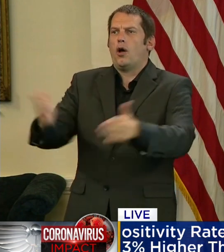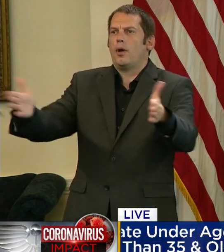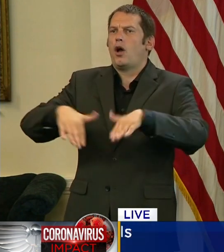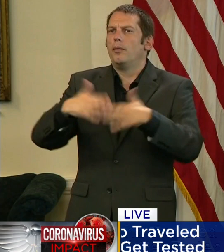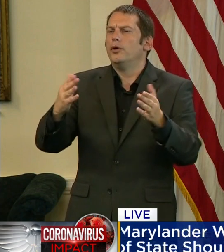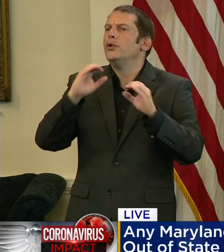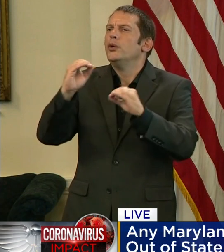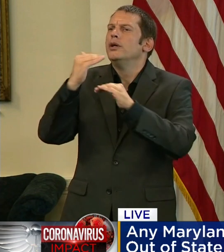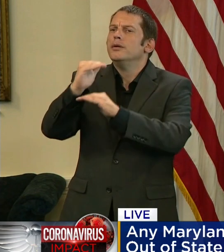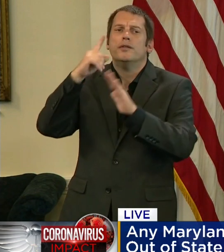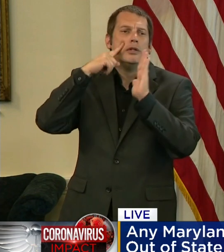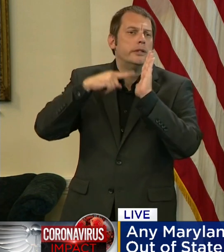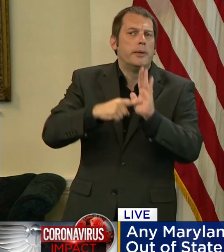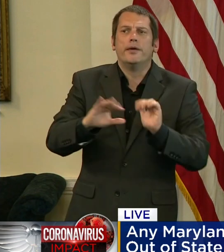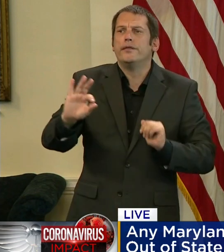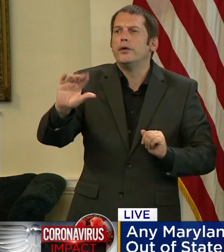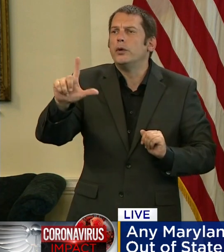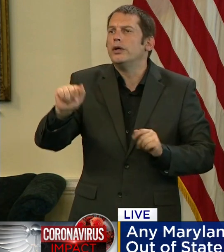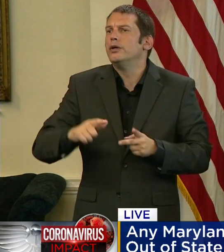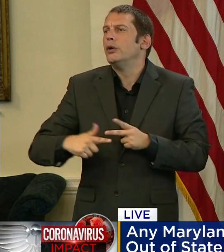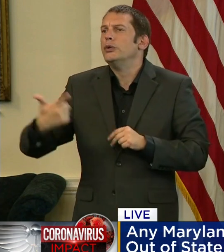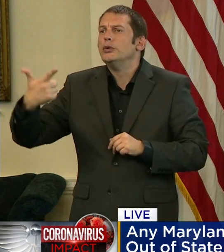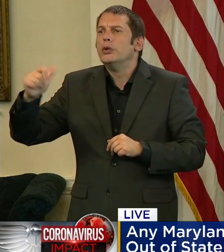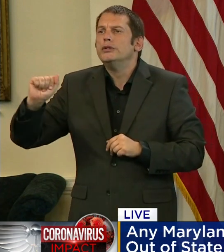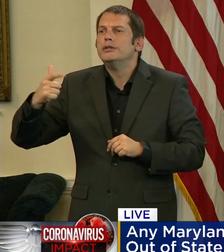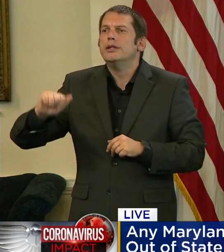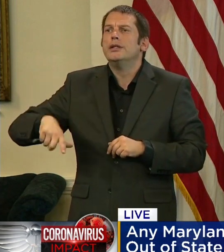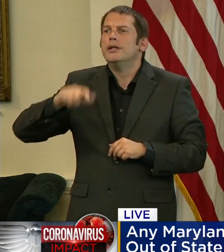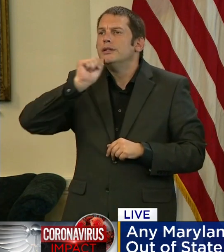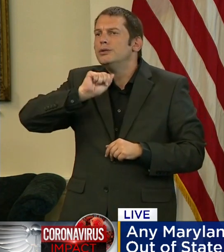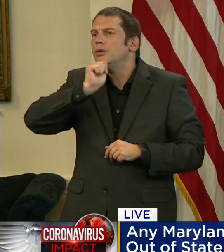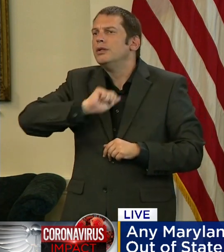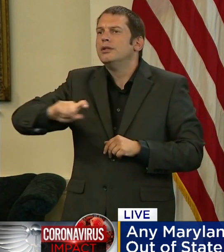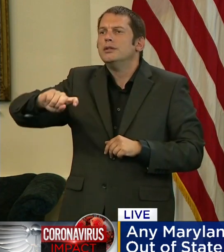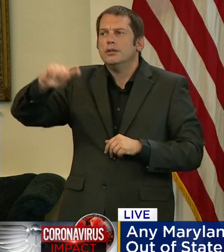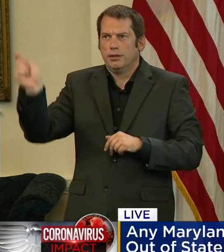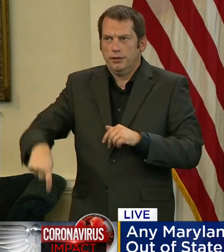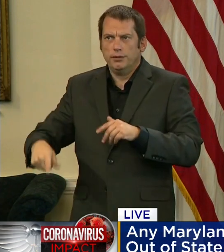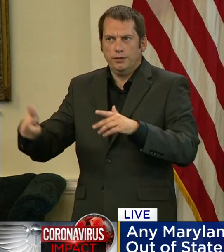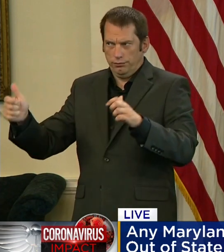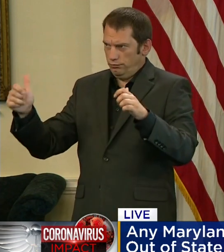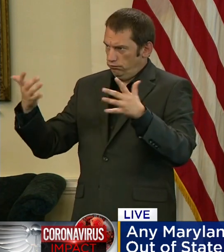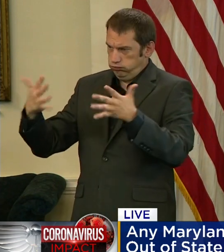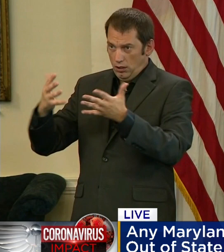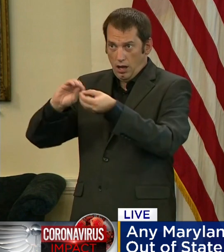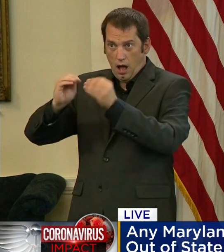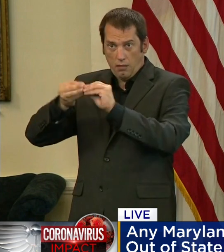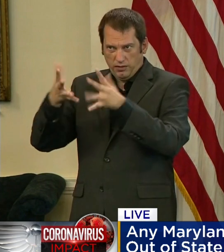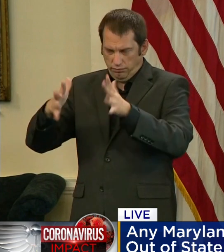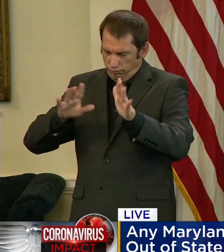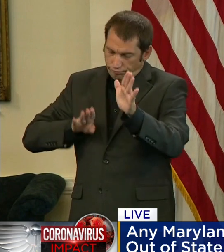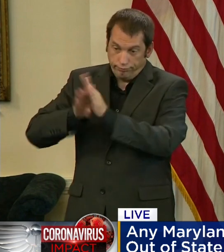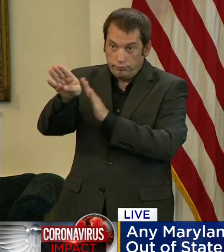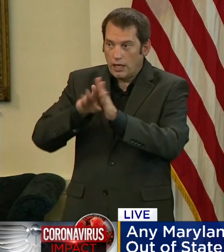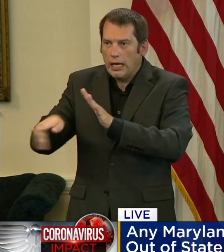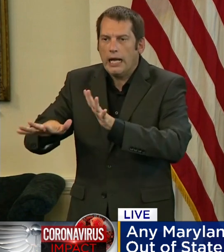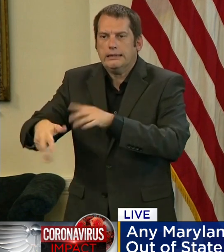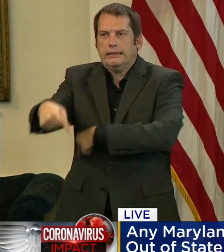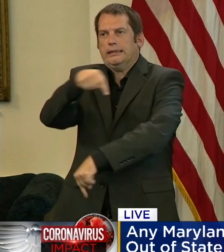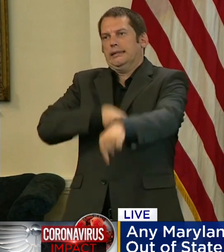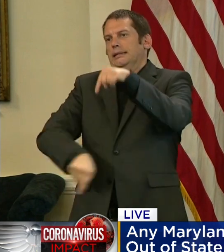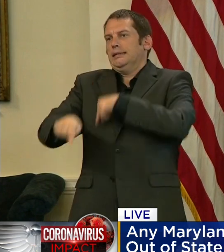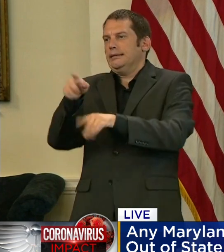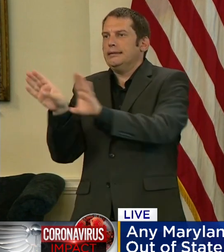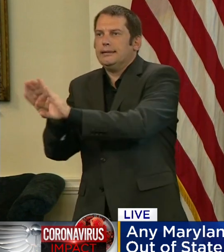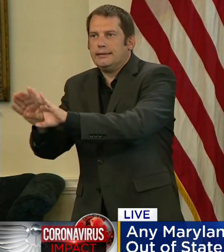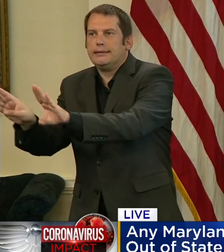and Texas and Mississippi. They're all closing bars now because this infections are out of control. And they all believe that they all have the